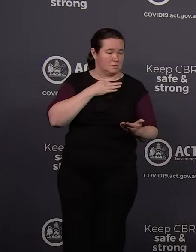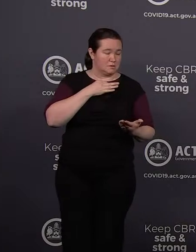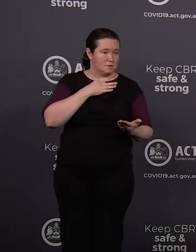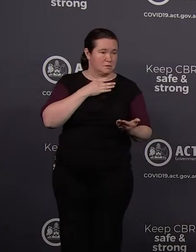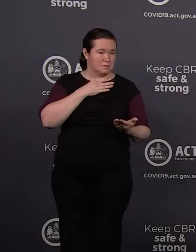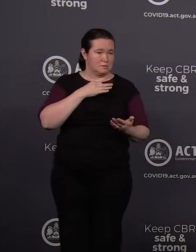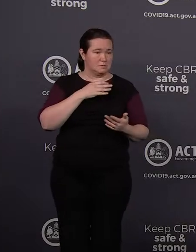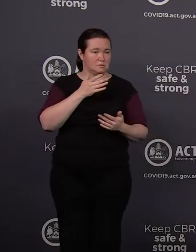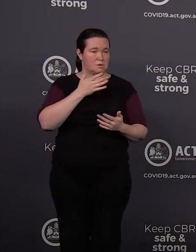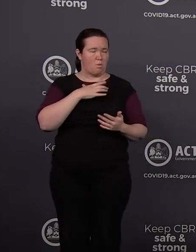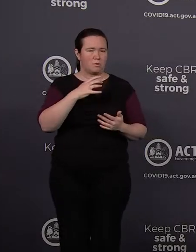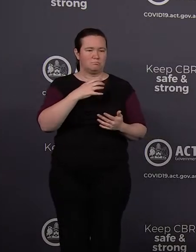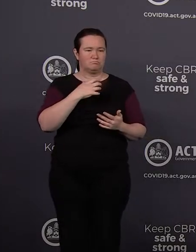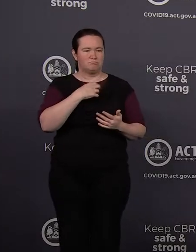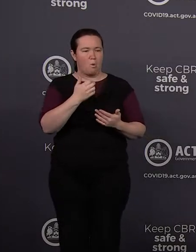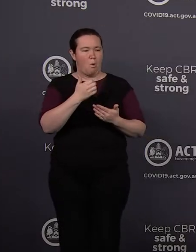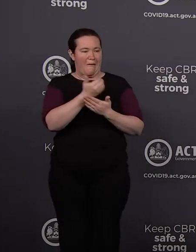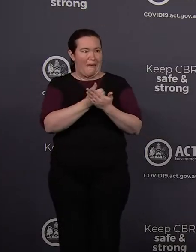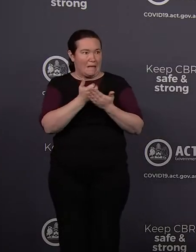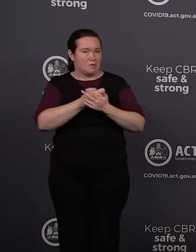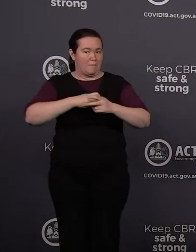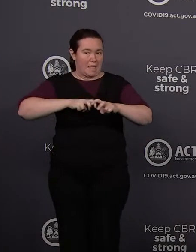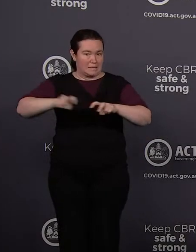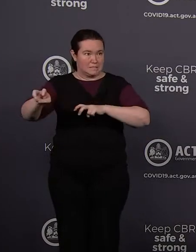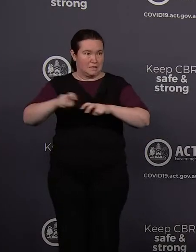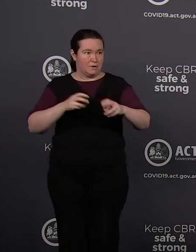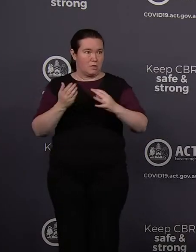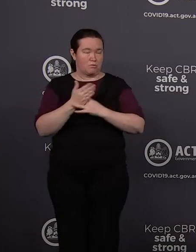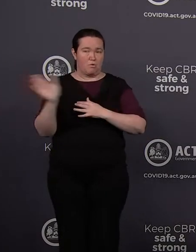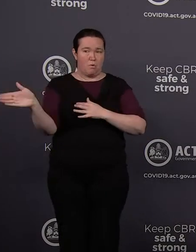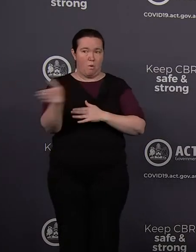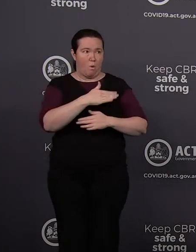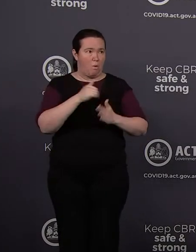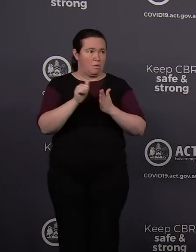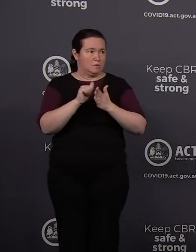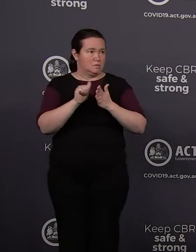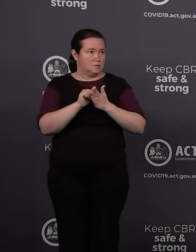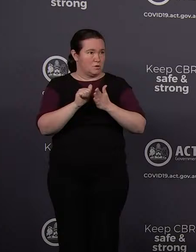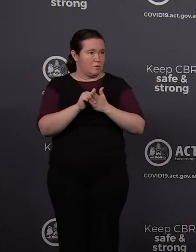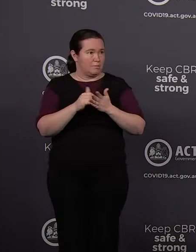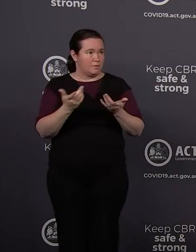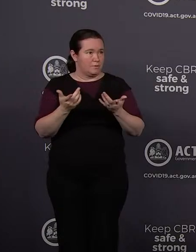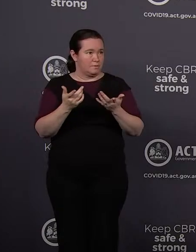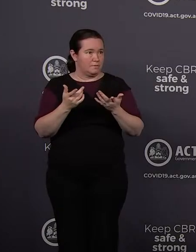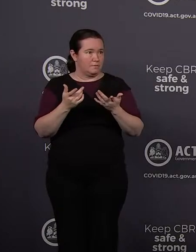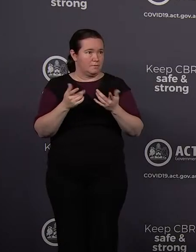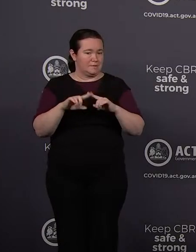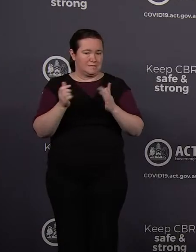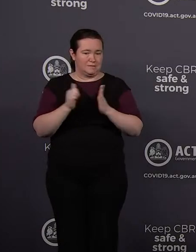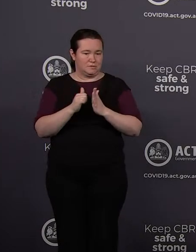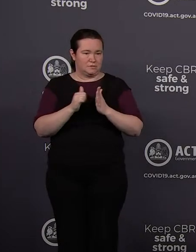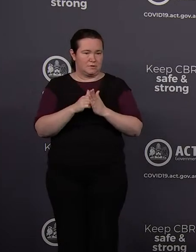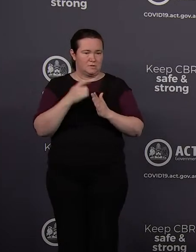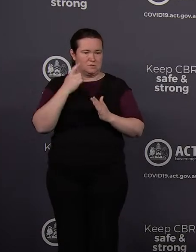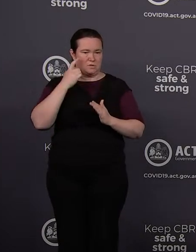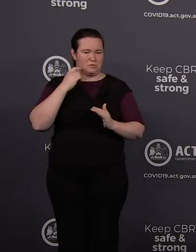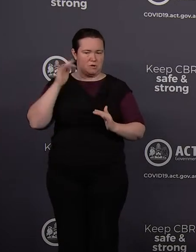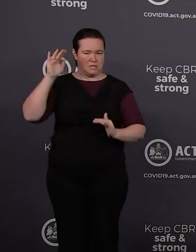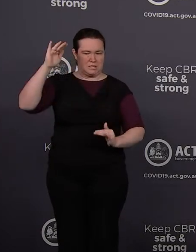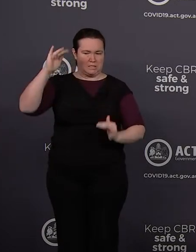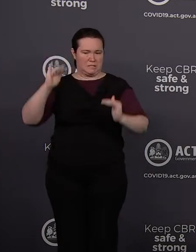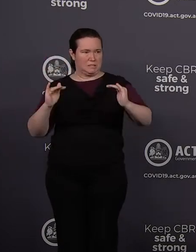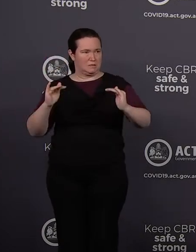a greater level of economic activity across retail broadly, we've effectively brought into